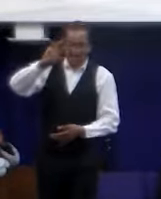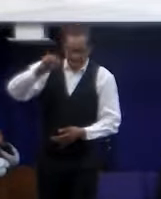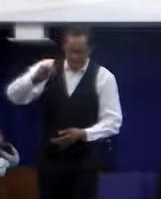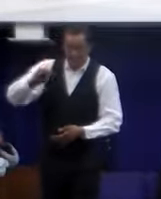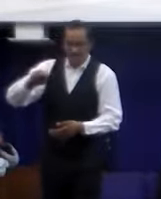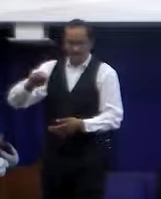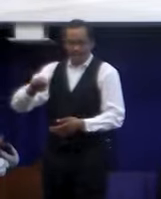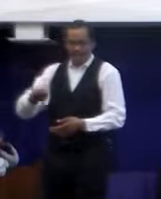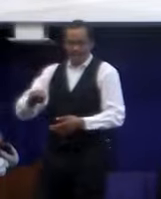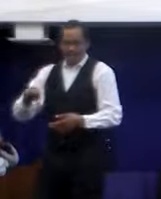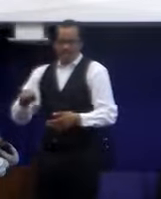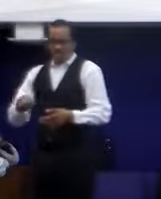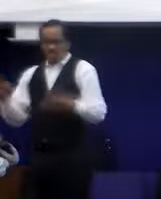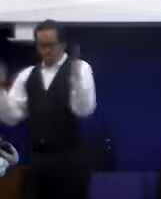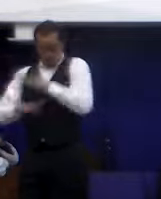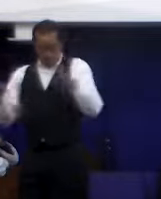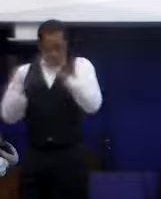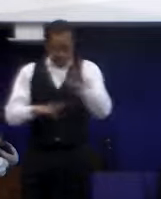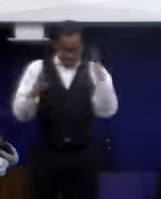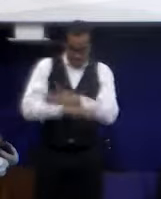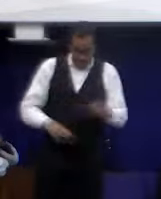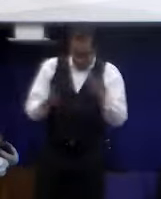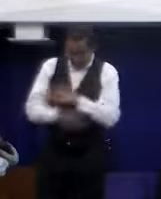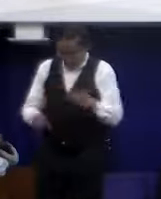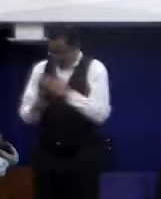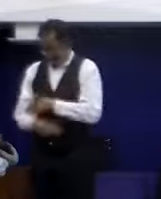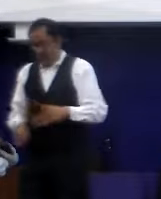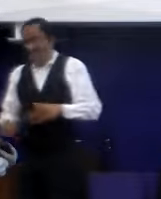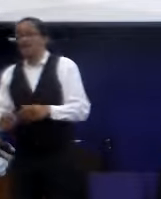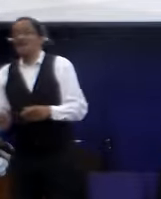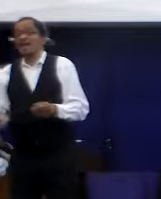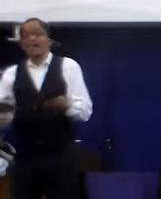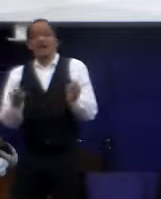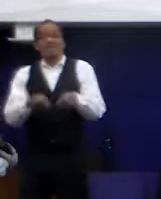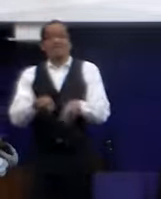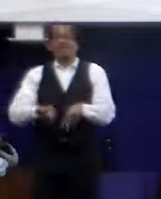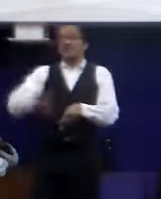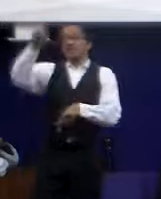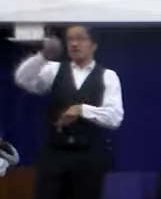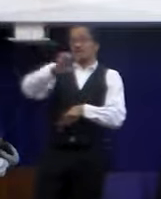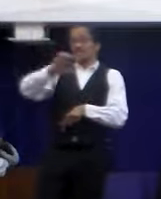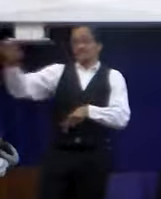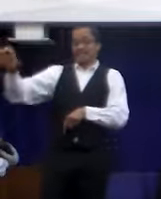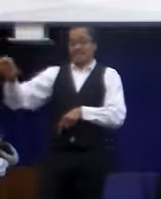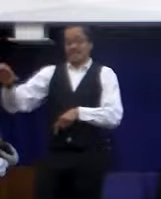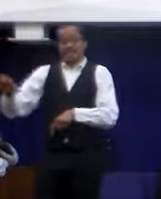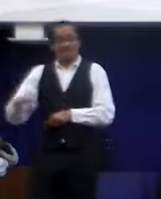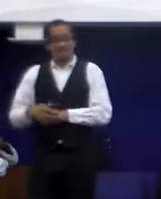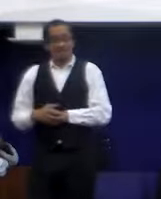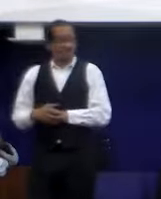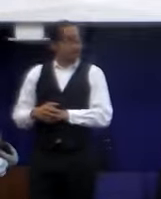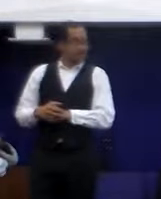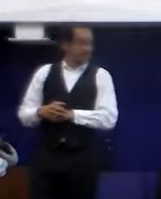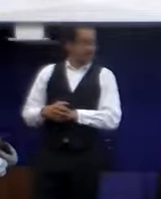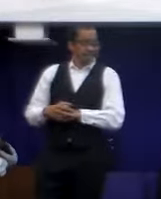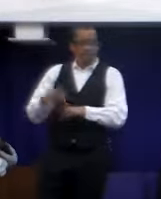wind of great fury that came out of the northeast. And Paul knew that the captain knew about these storms because the captain